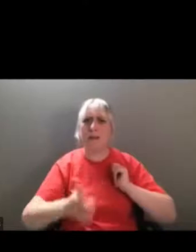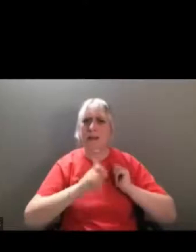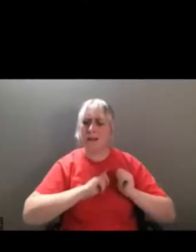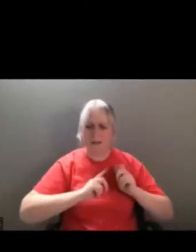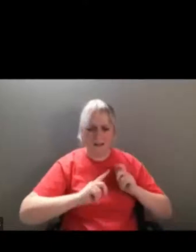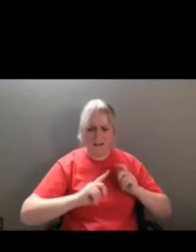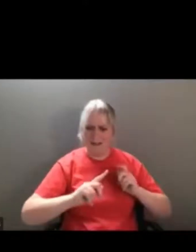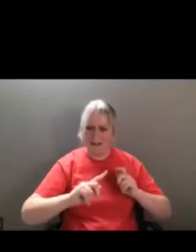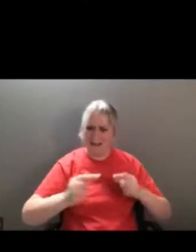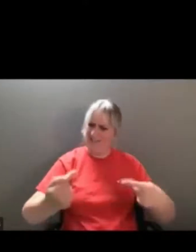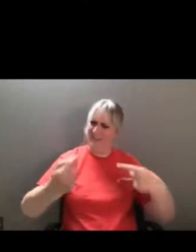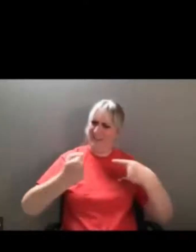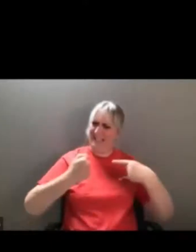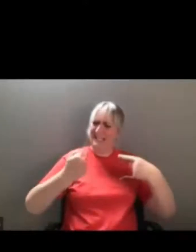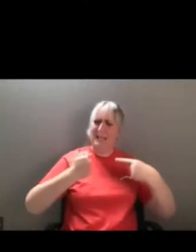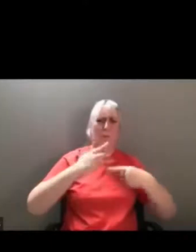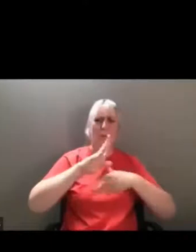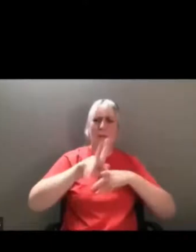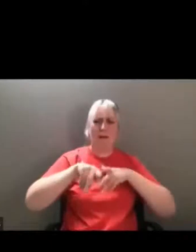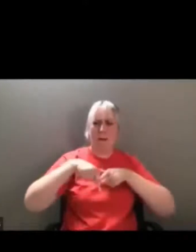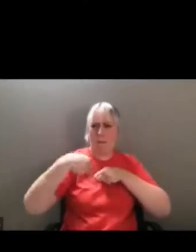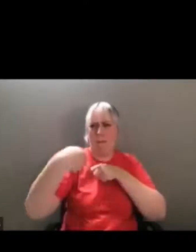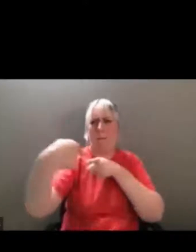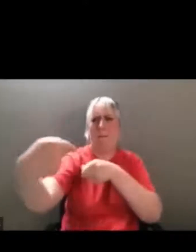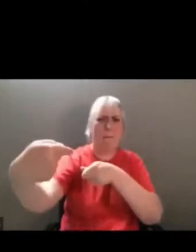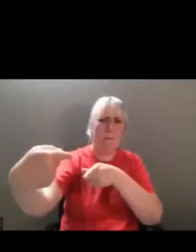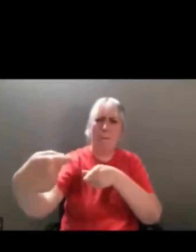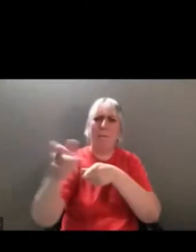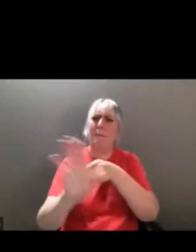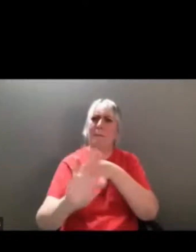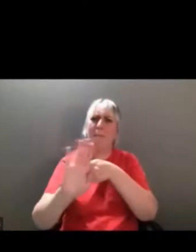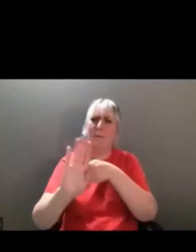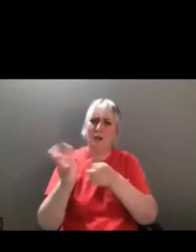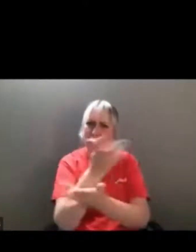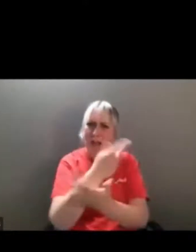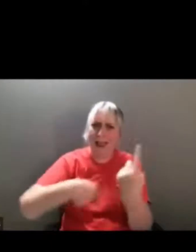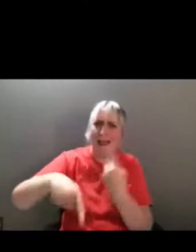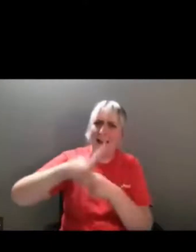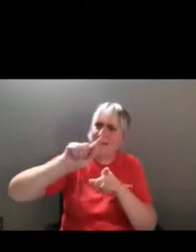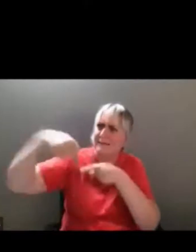to fight shared injustice.